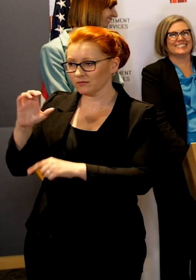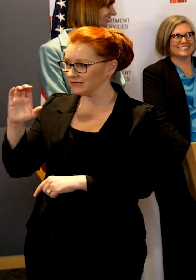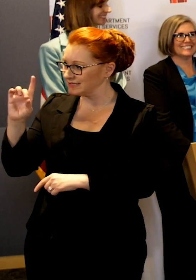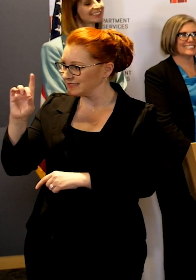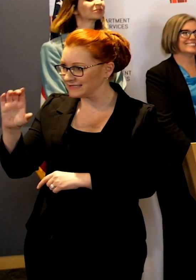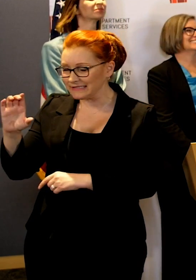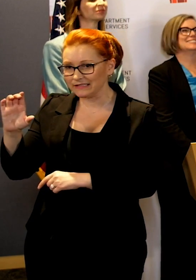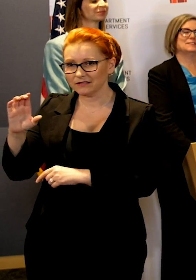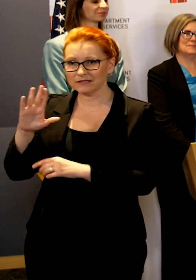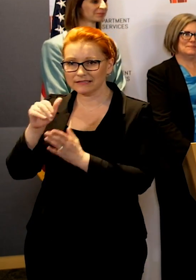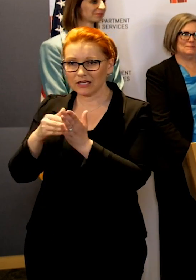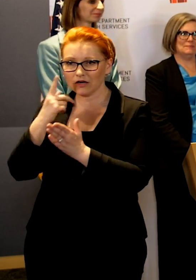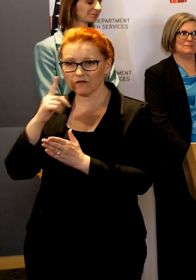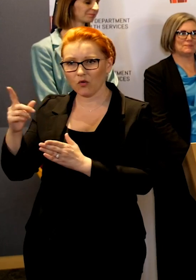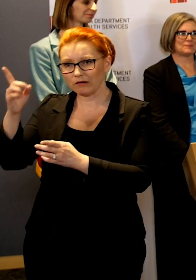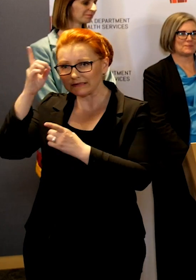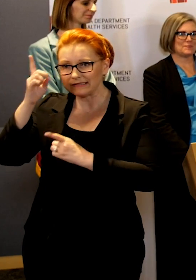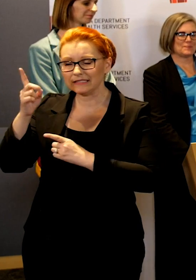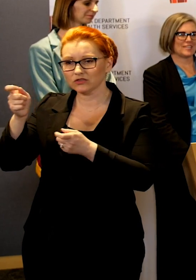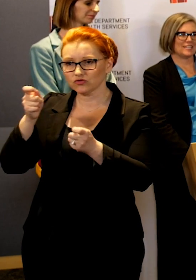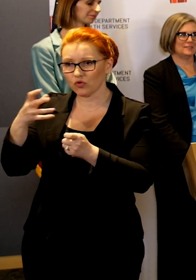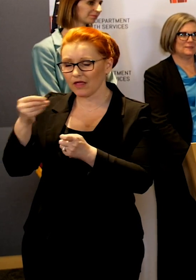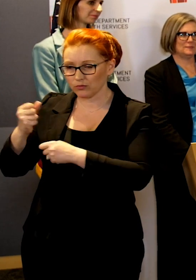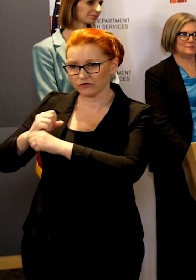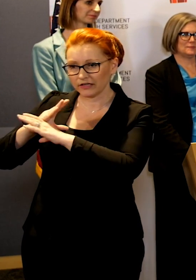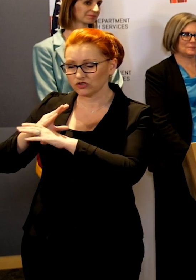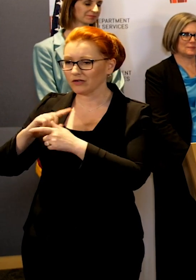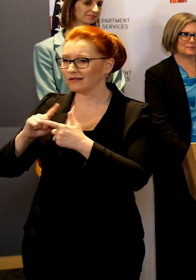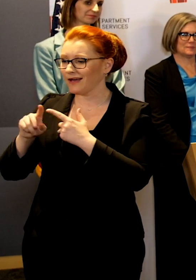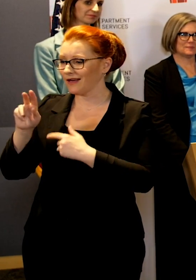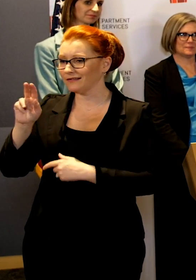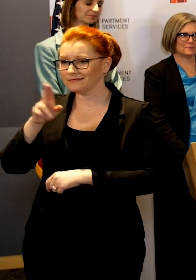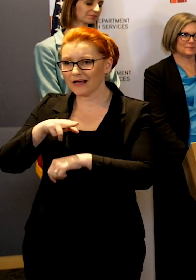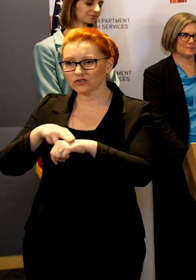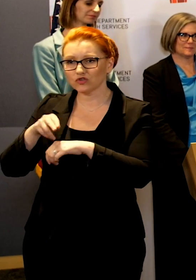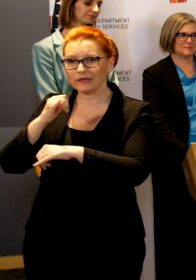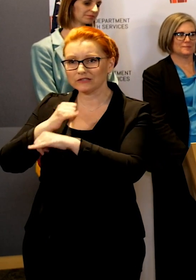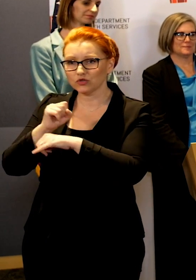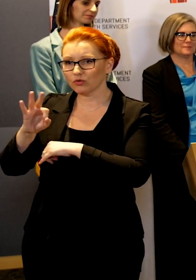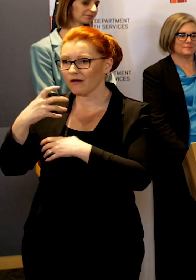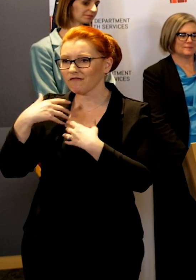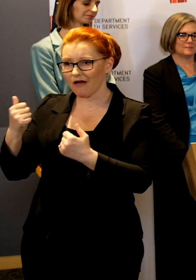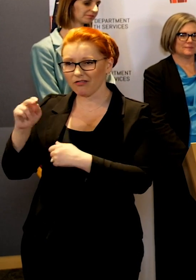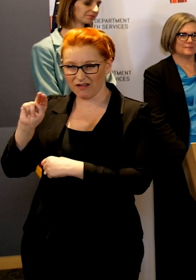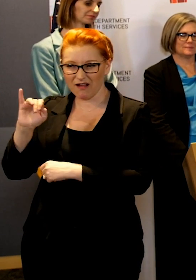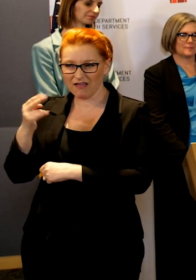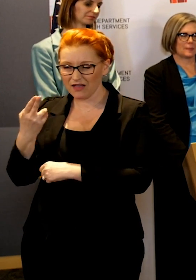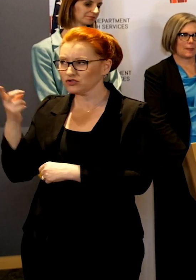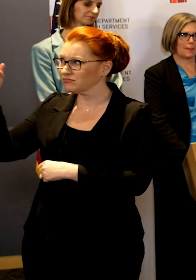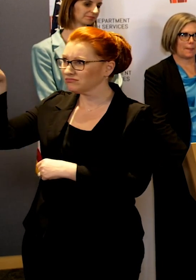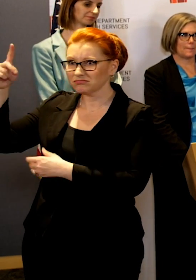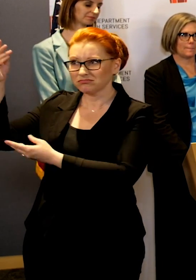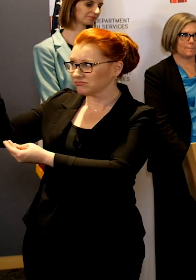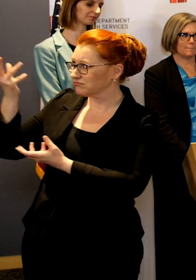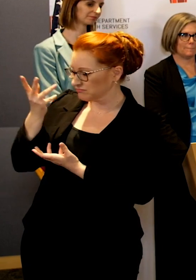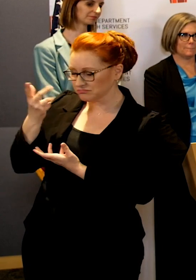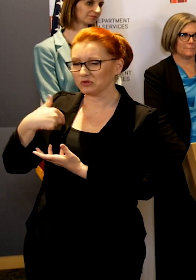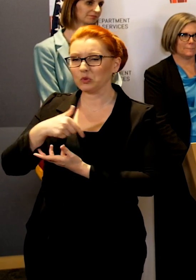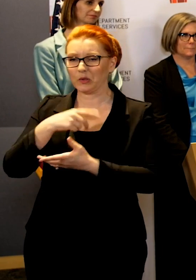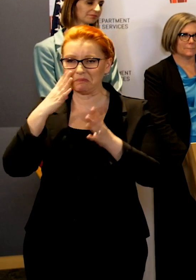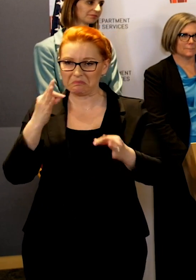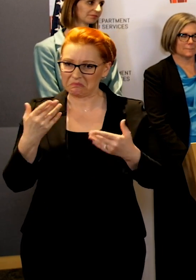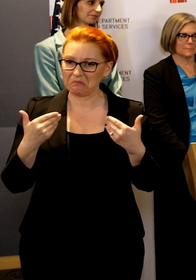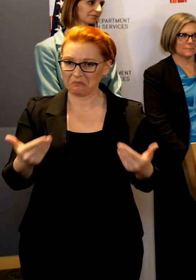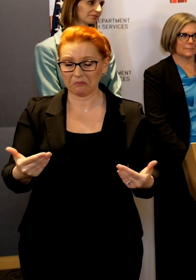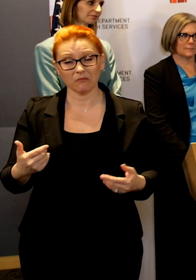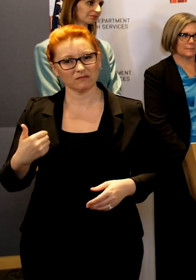Control and Prevention and the National Institute of Health as they update their guidance. Those discussions, along with the